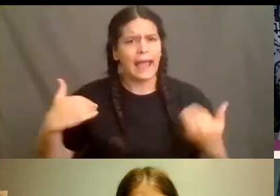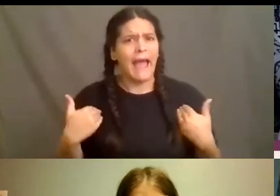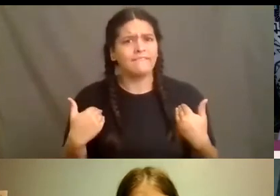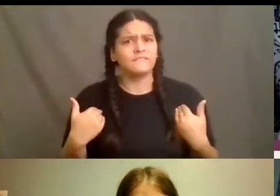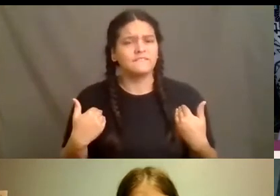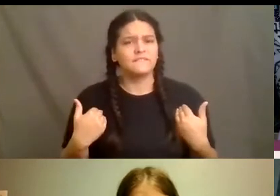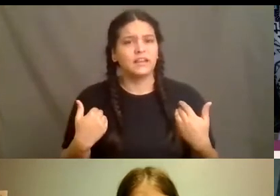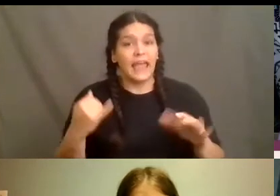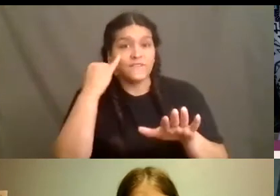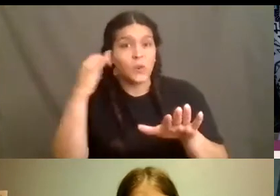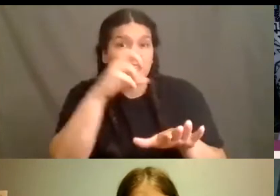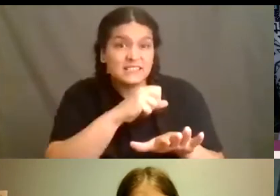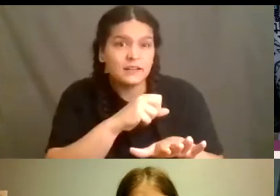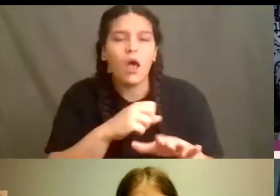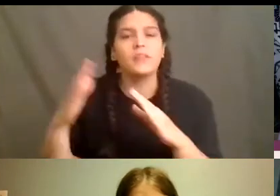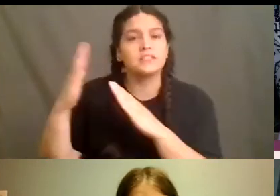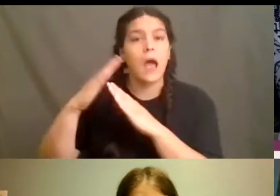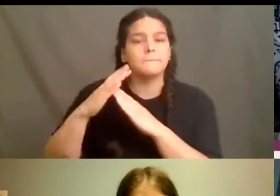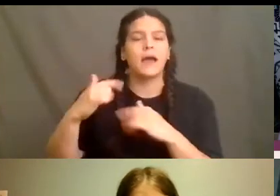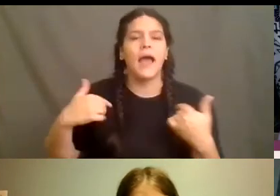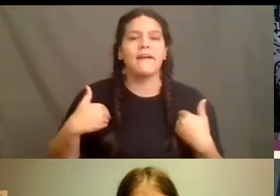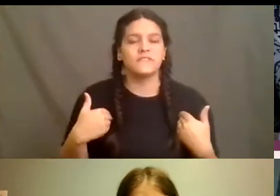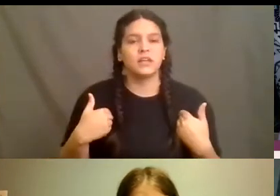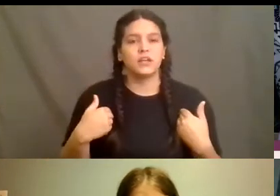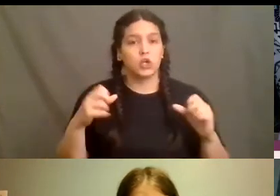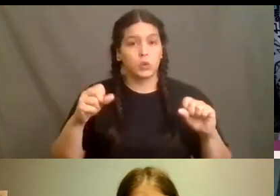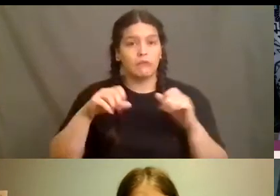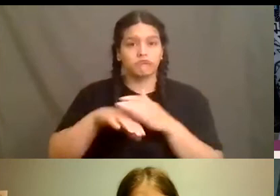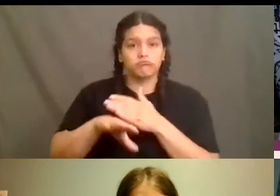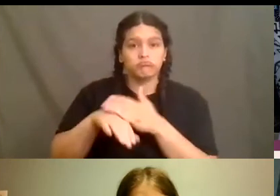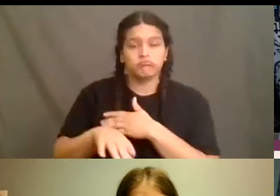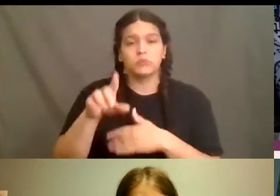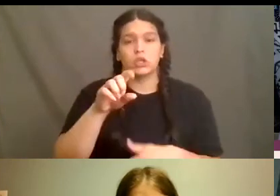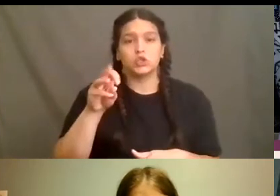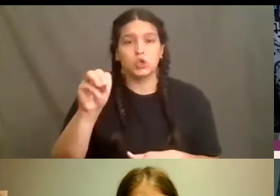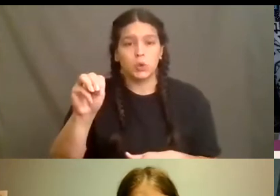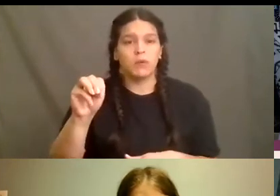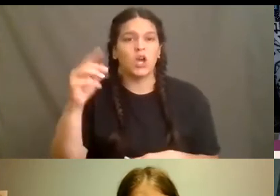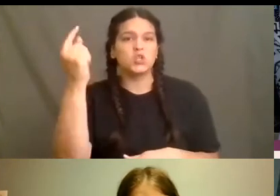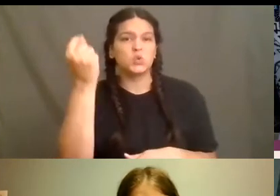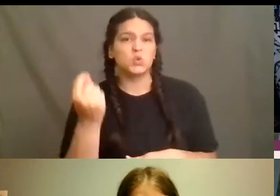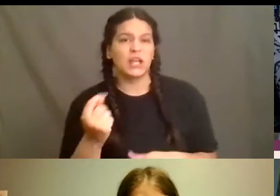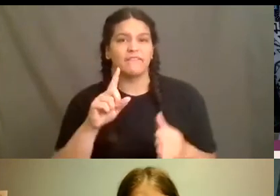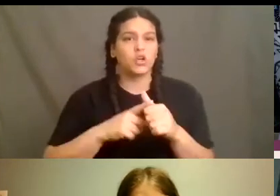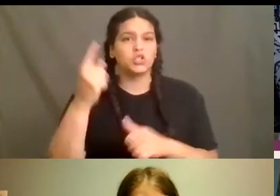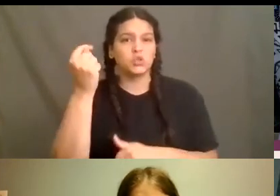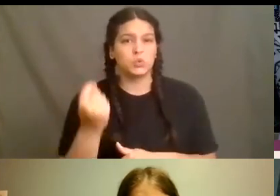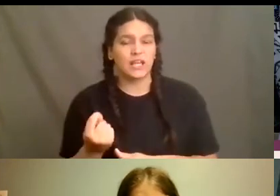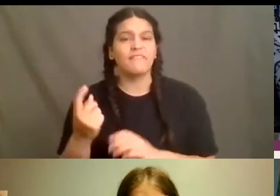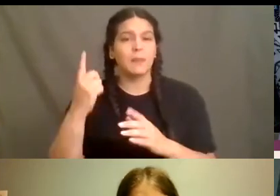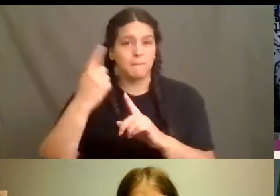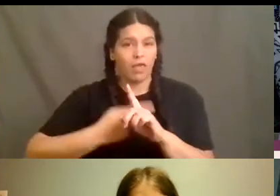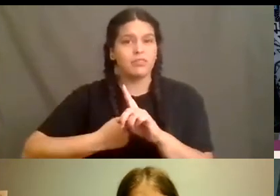in case you missed it, up on the top, I have how you can get to Zoom on Tuesday, every first Tuesday of the month up here in the